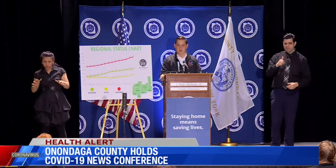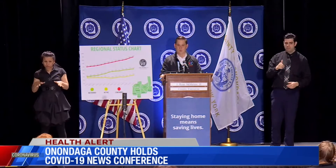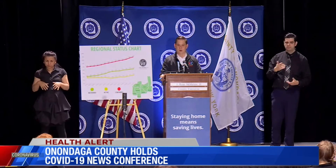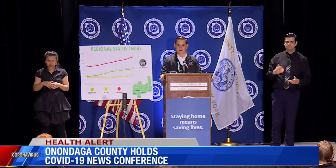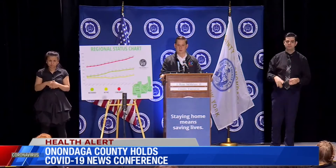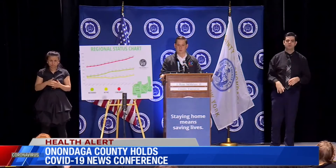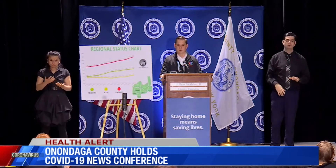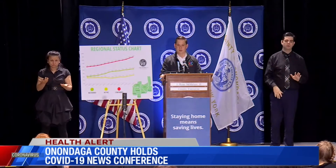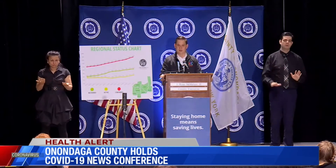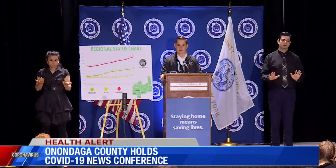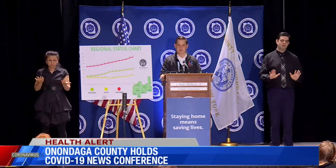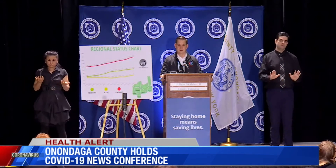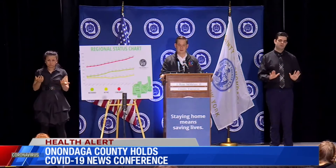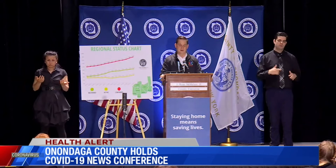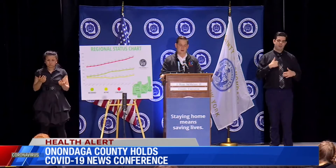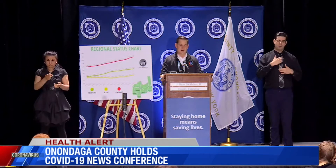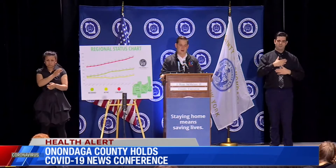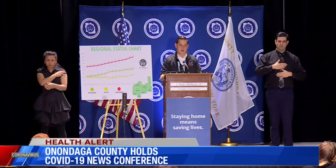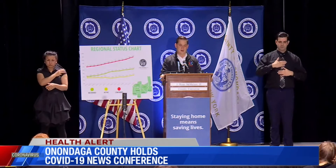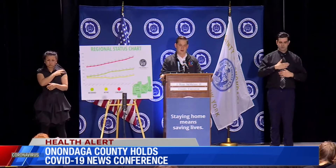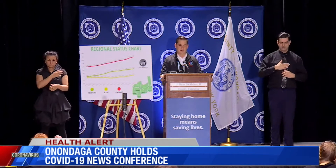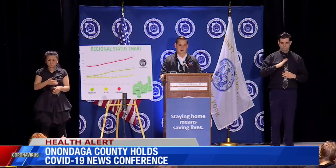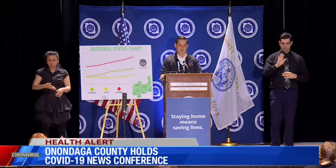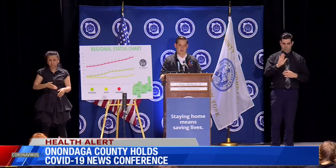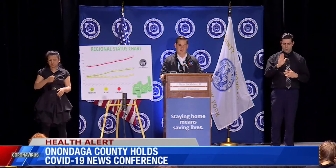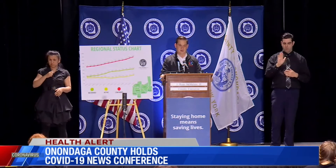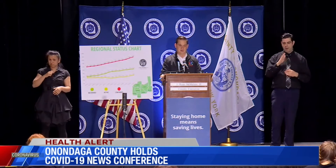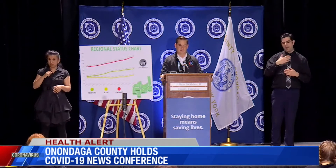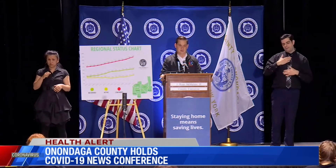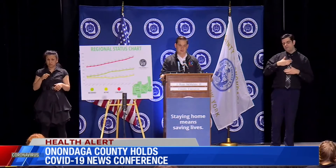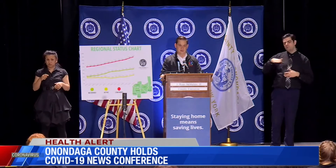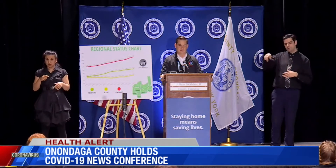everybody's right to protest and